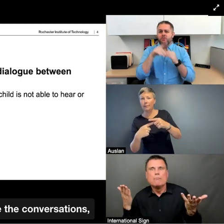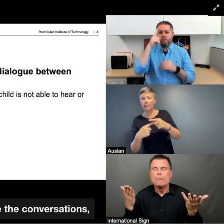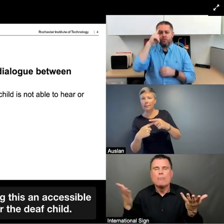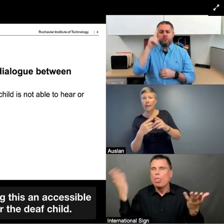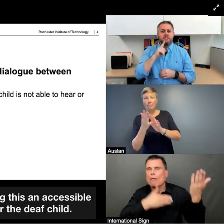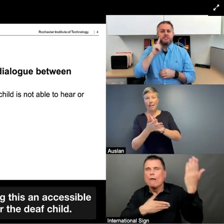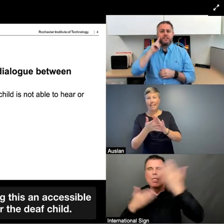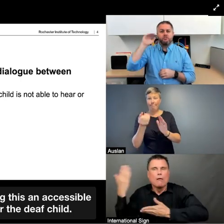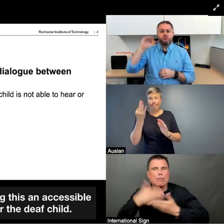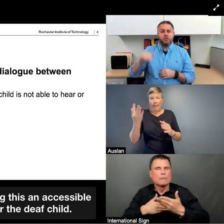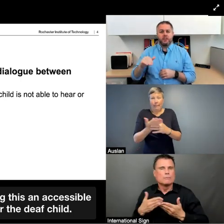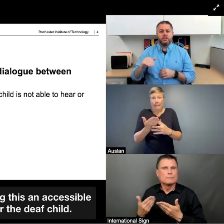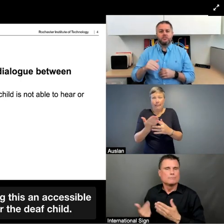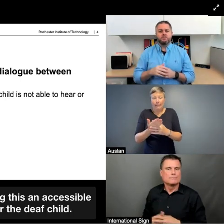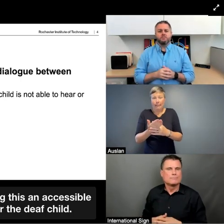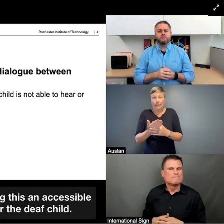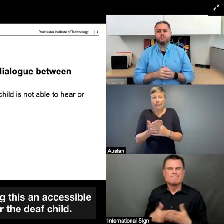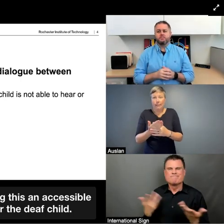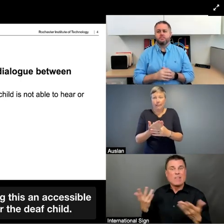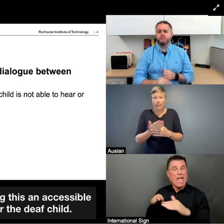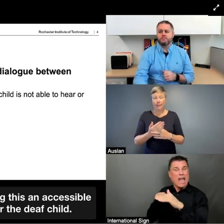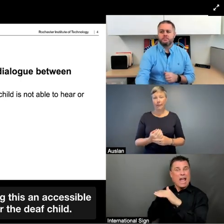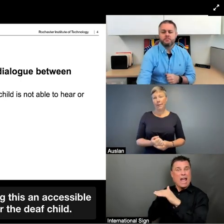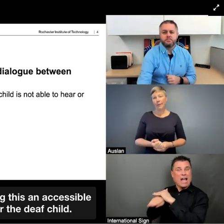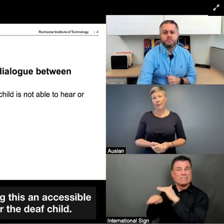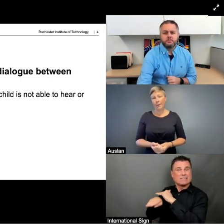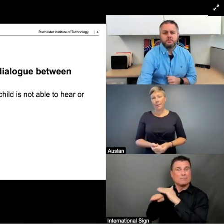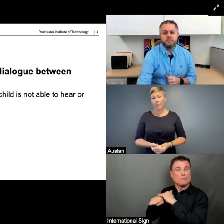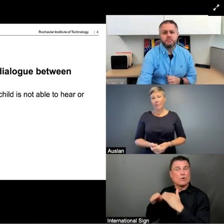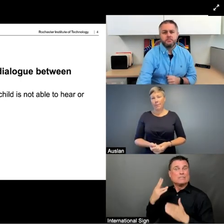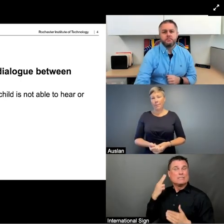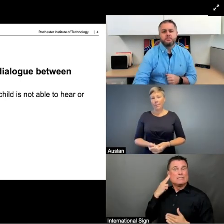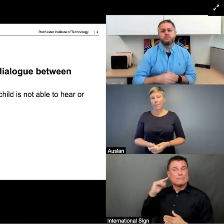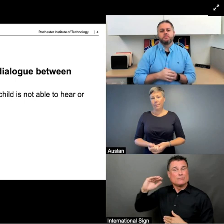conversations, making this inaccessible for the deaf child.